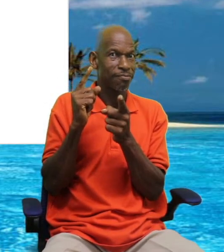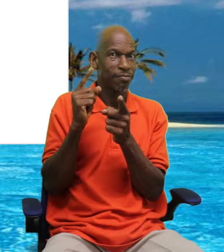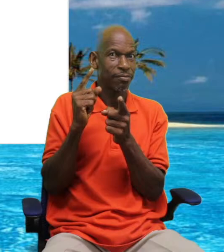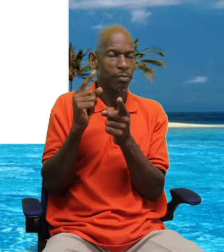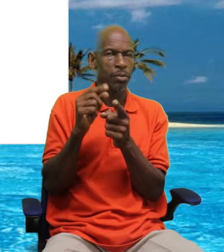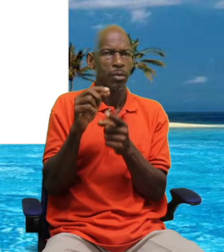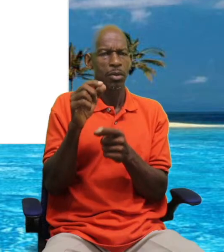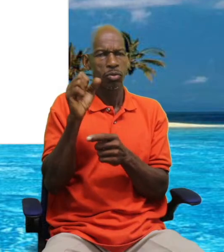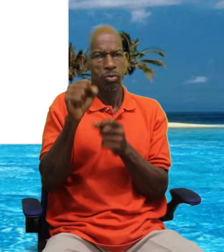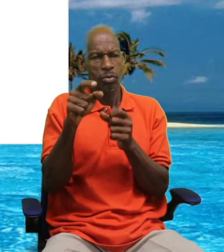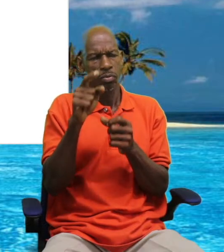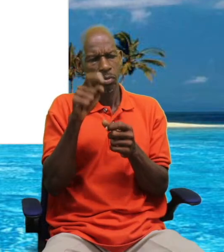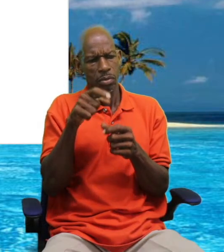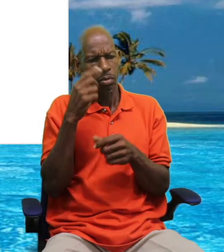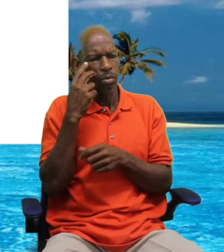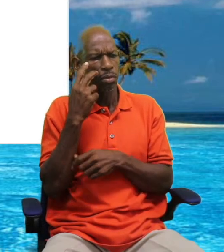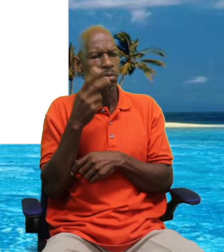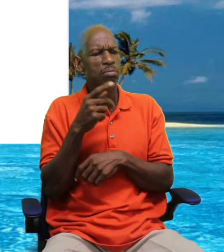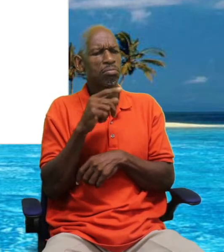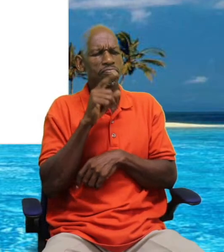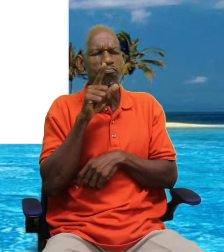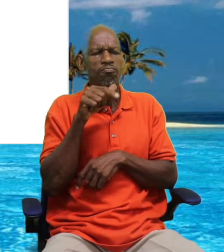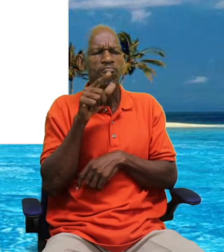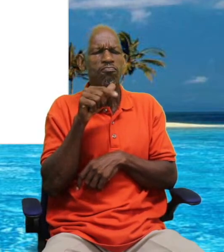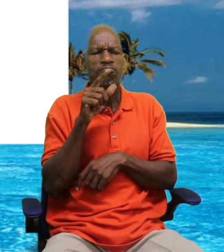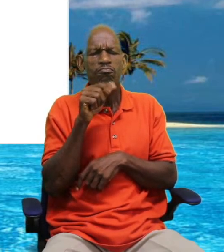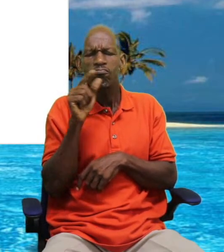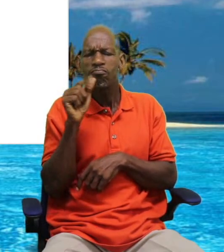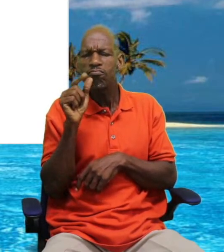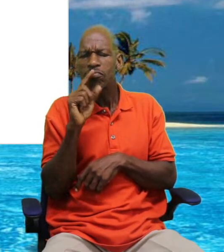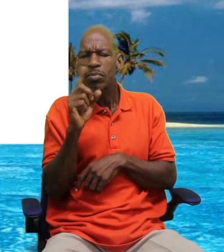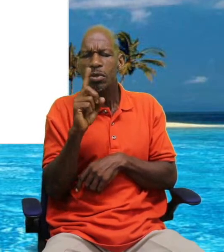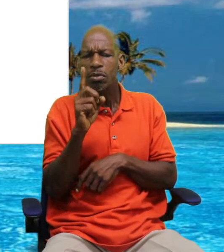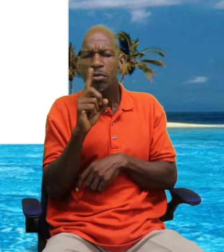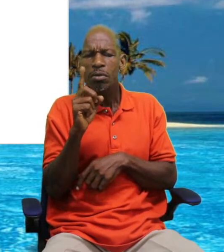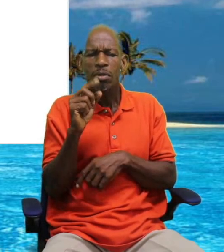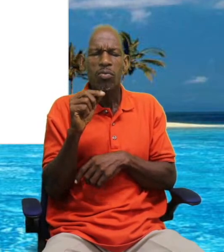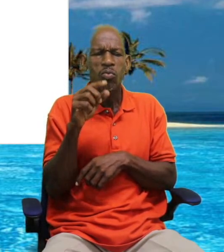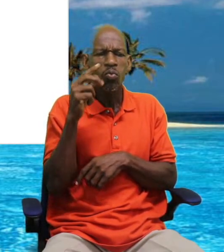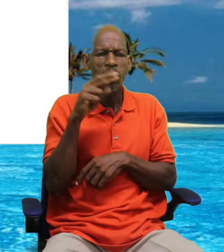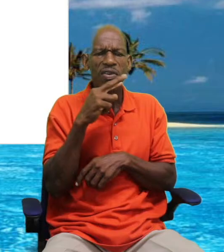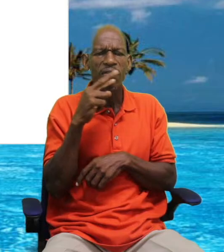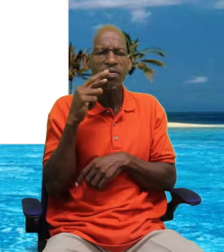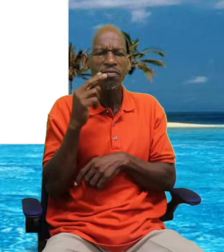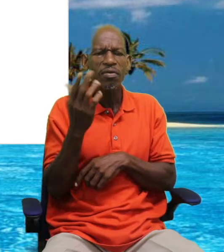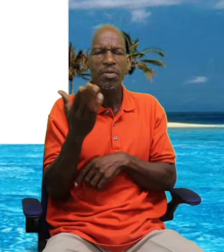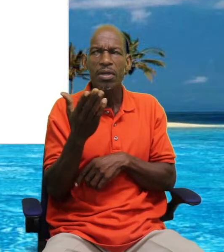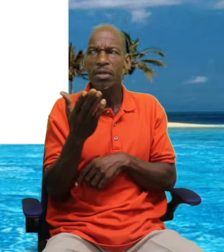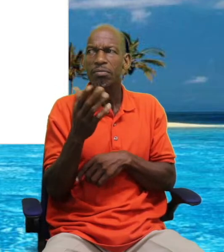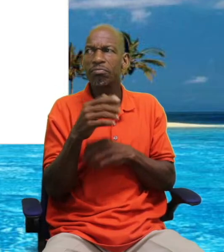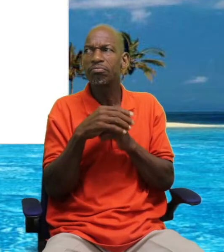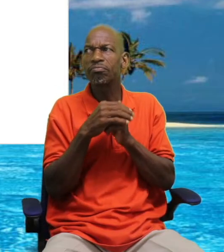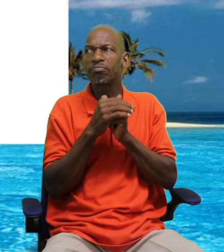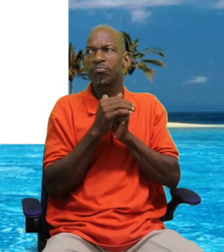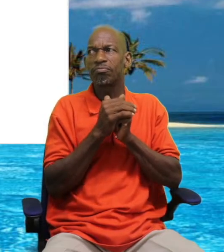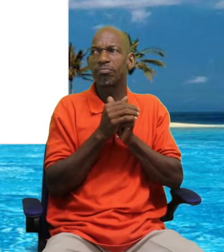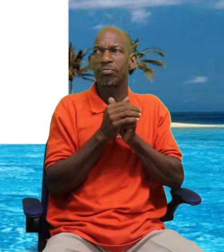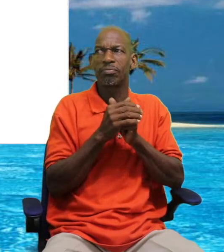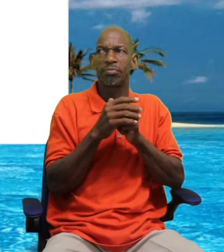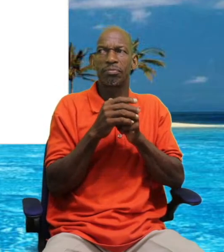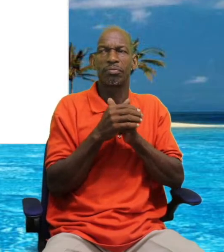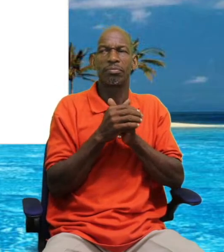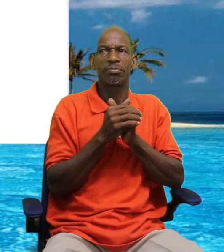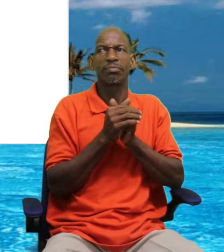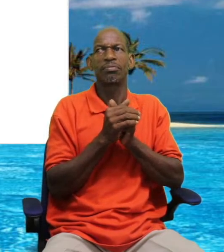verb, and then we're going to identify the subject. So we're going to go to the steps. I'm seeing a